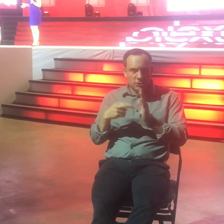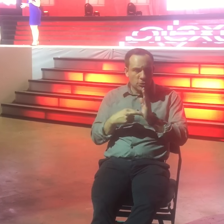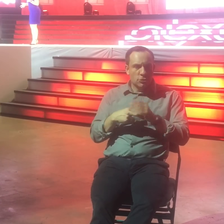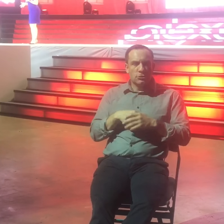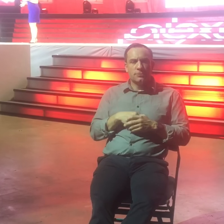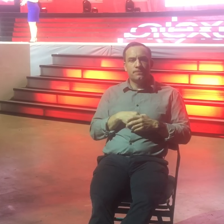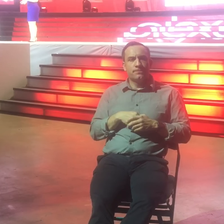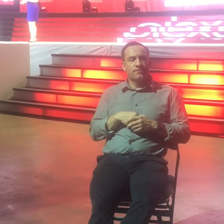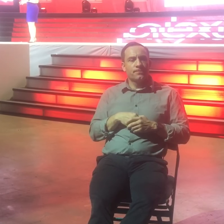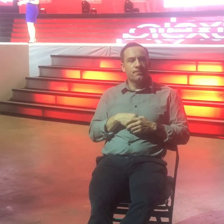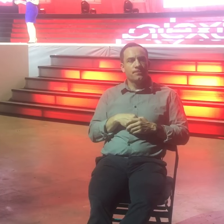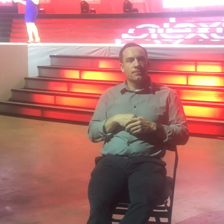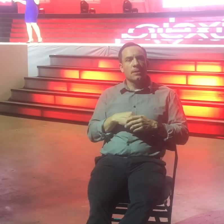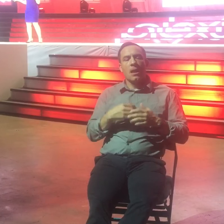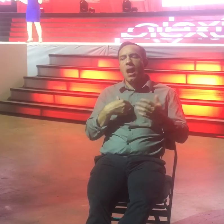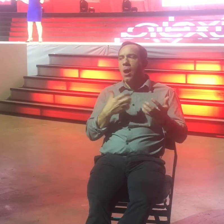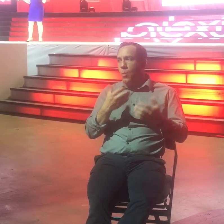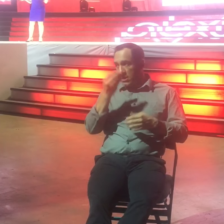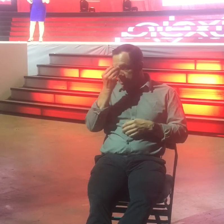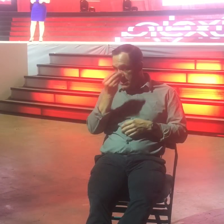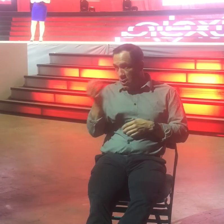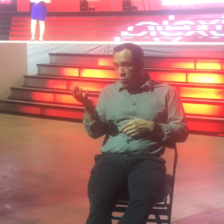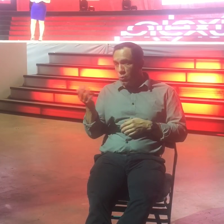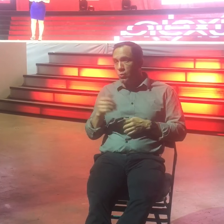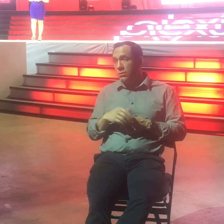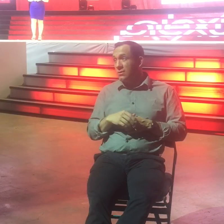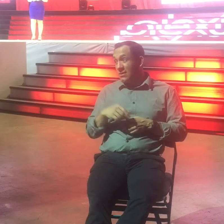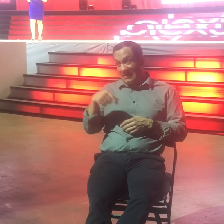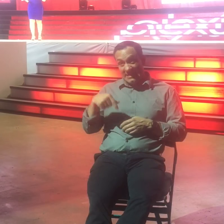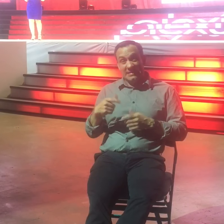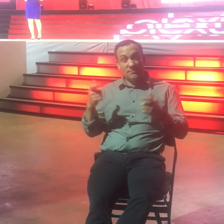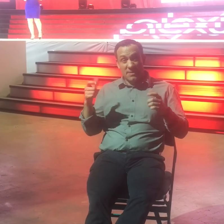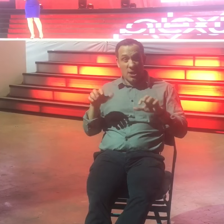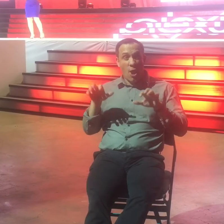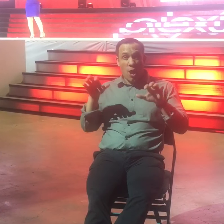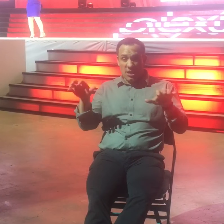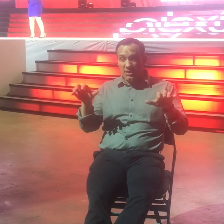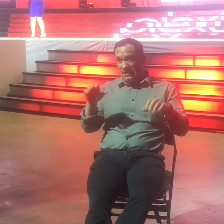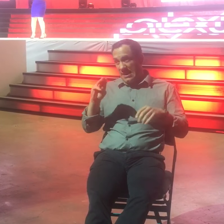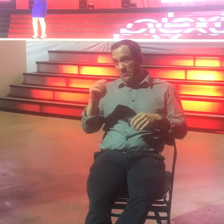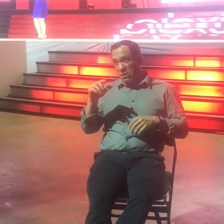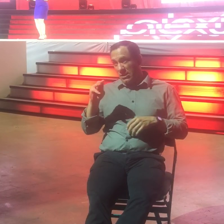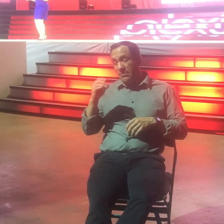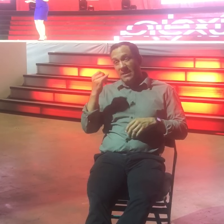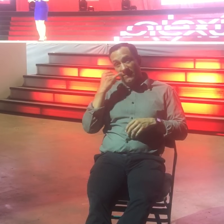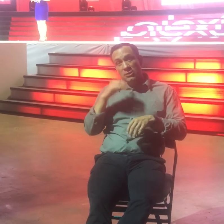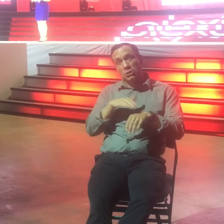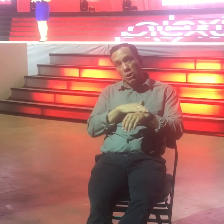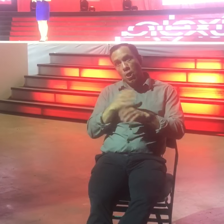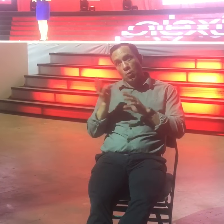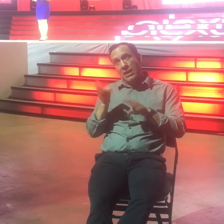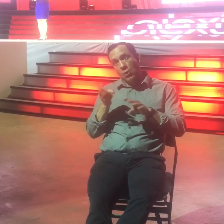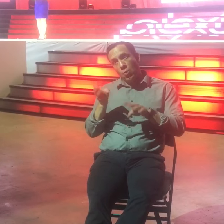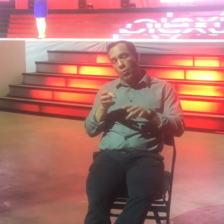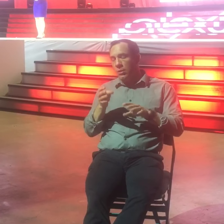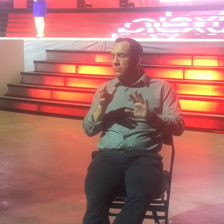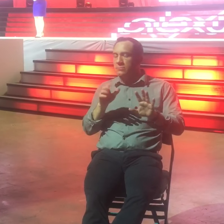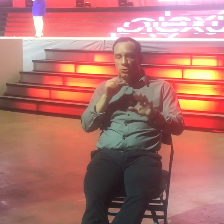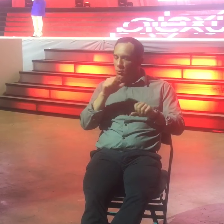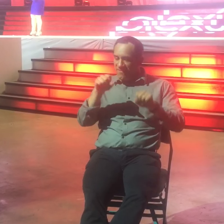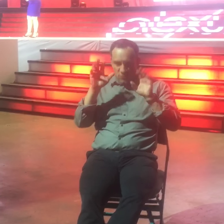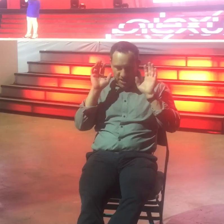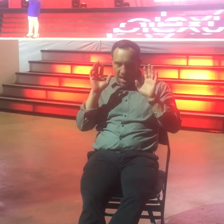you already are, I want you to know we are a big audience here at the MGM. And so if things are a little bit slow, don't freak out because we're probably affecting some of